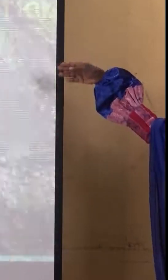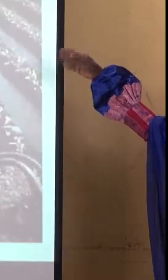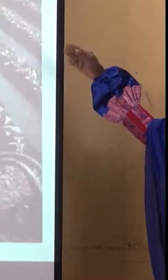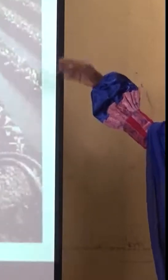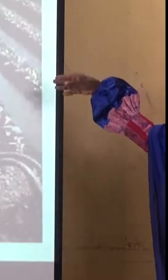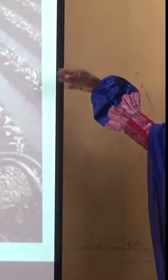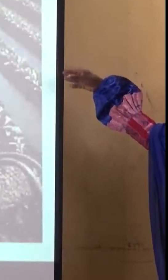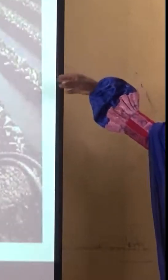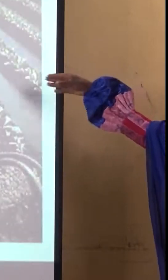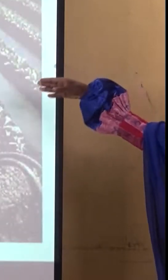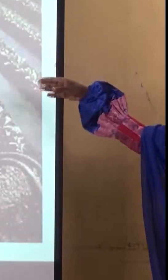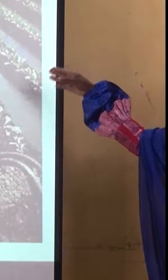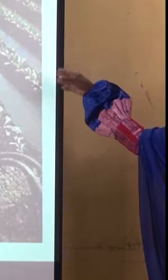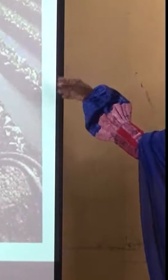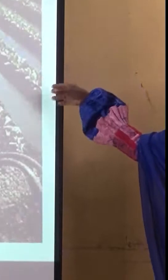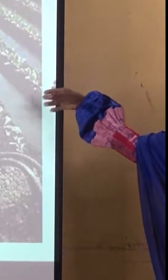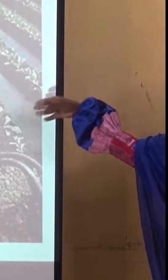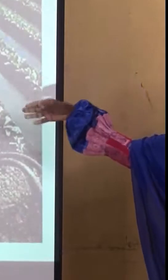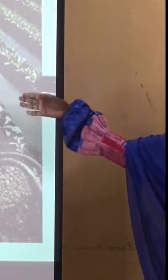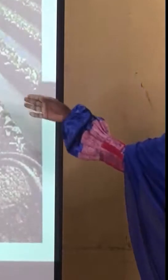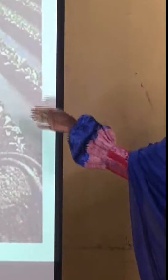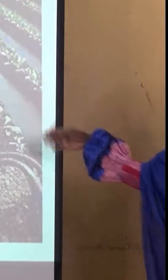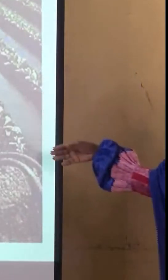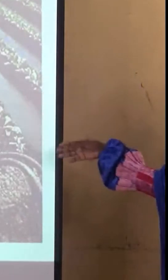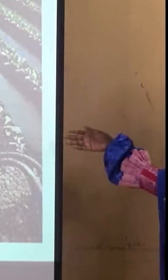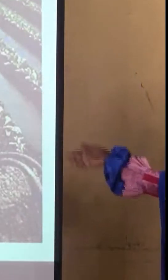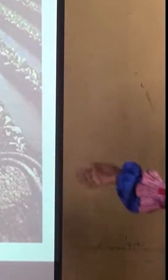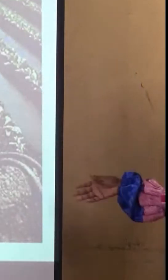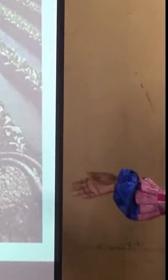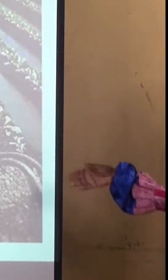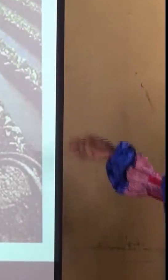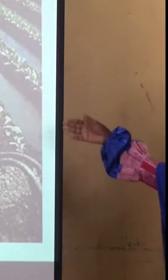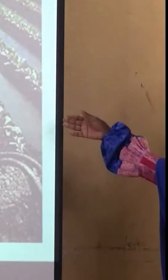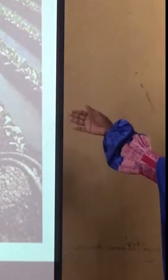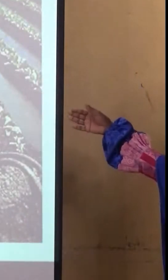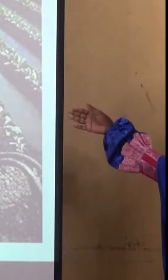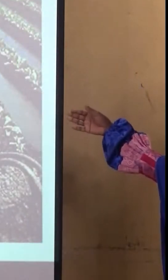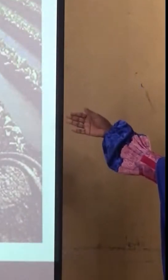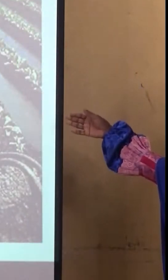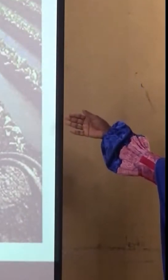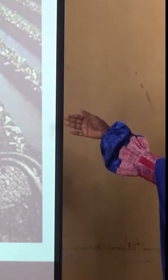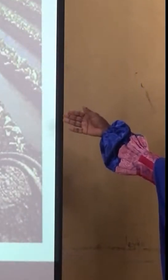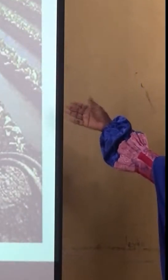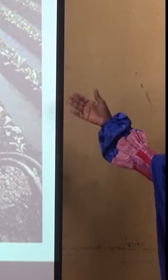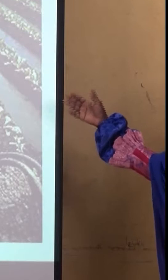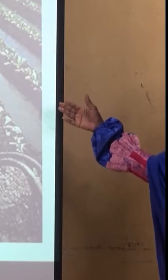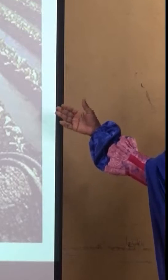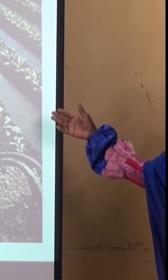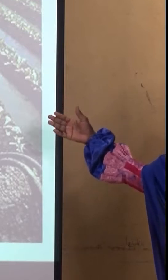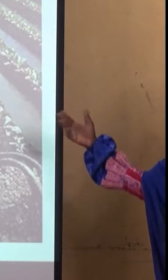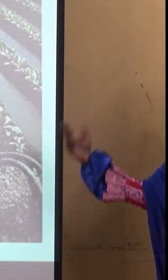the channels. And the channels, they are in between the what? The ridges of the crops. This is a typical example of